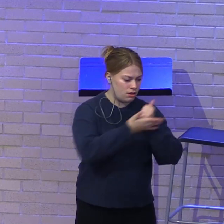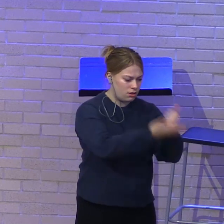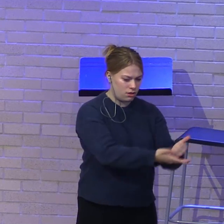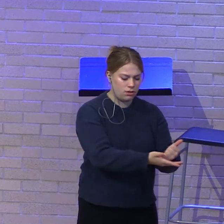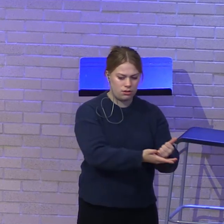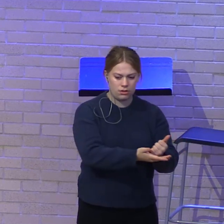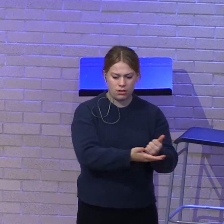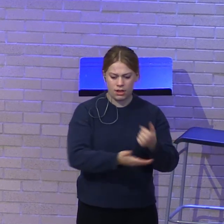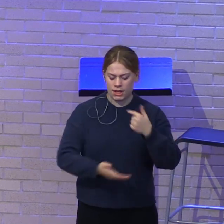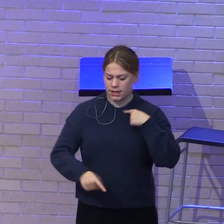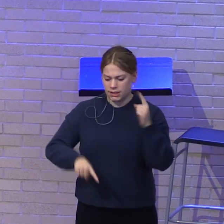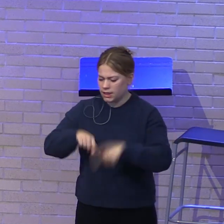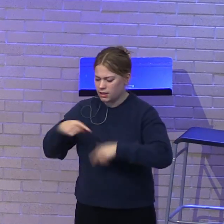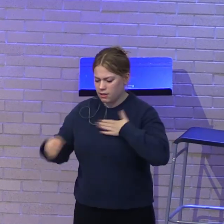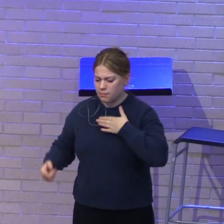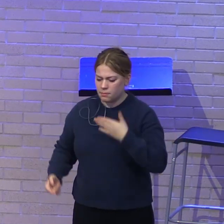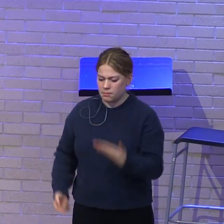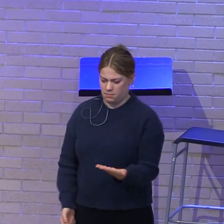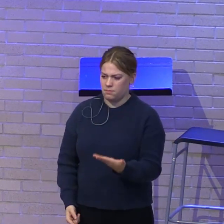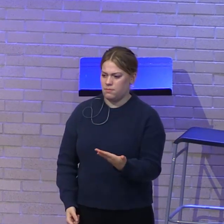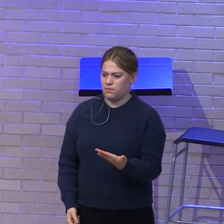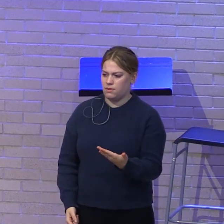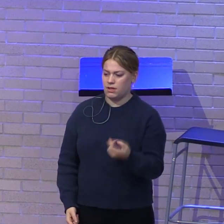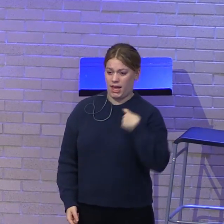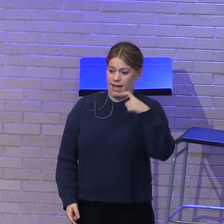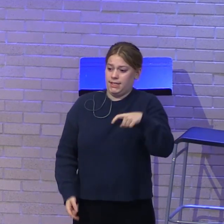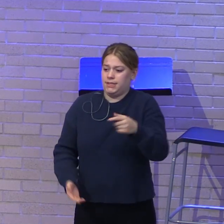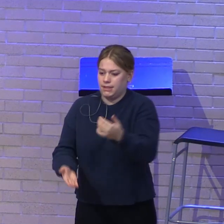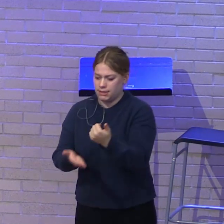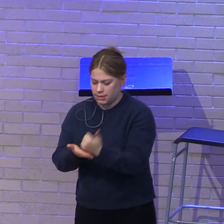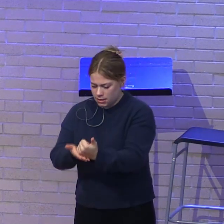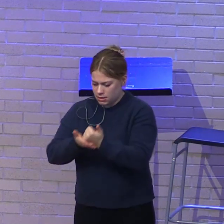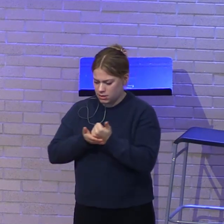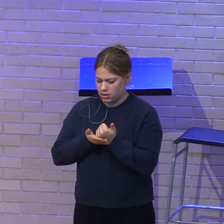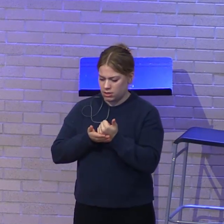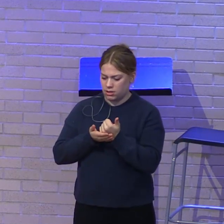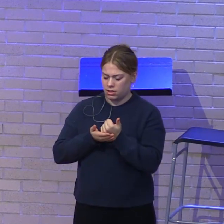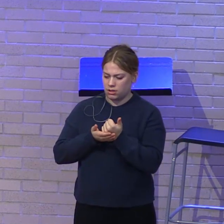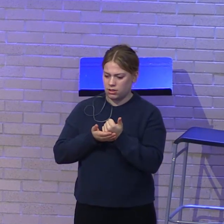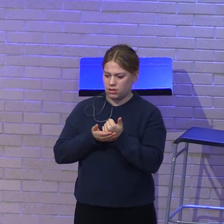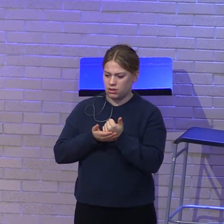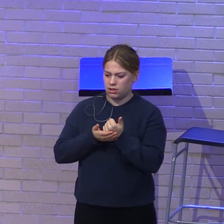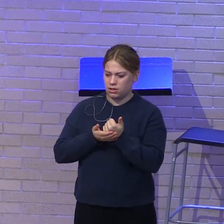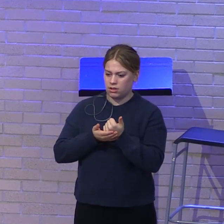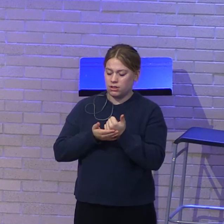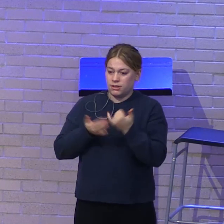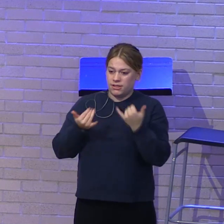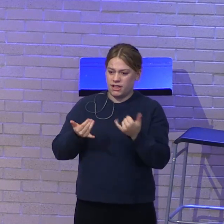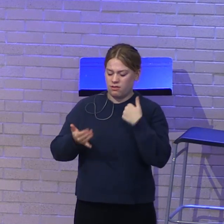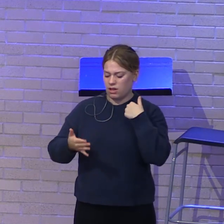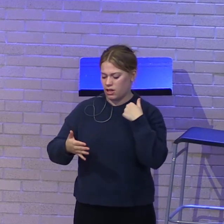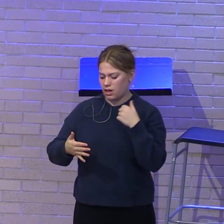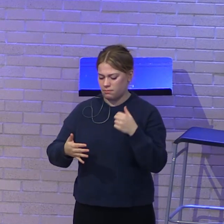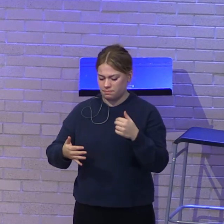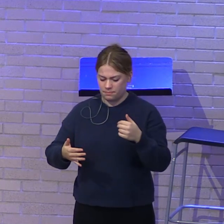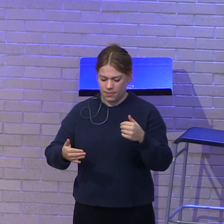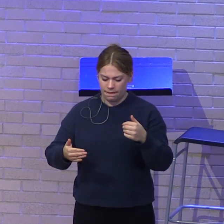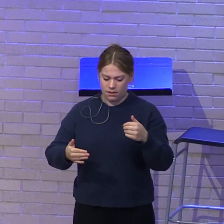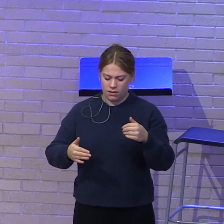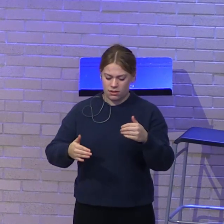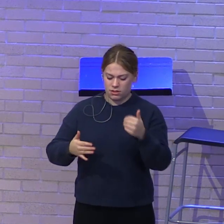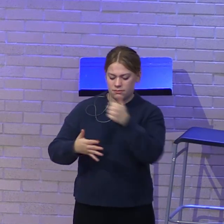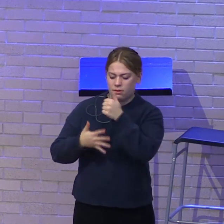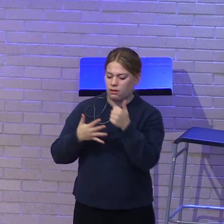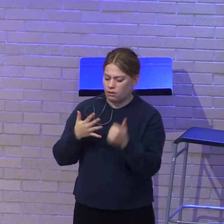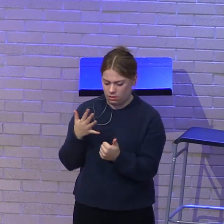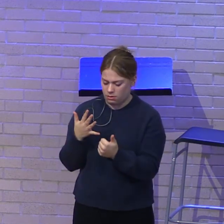needed it and what I tell my students. And now I need help at my very low point, and I just started to think